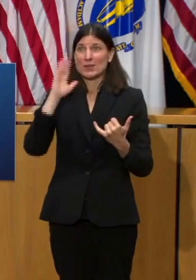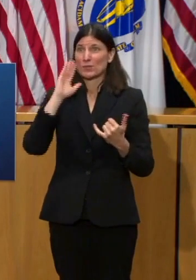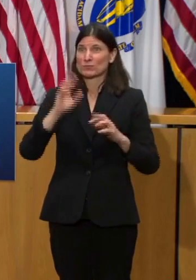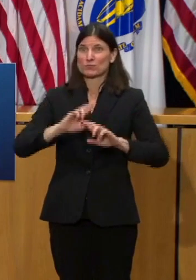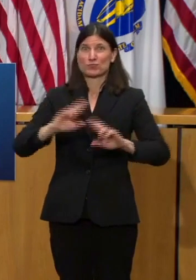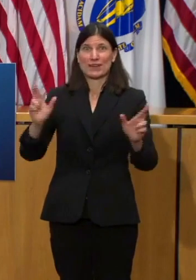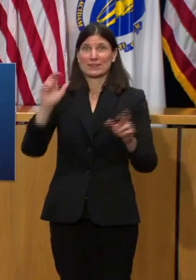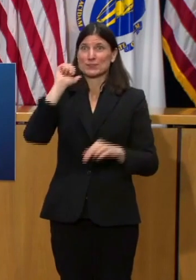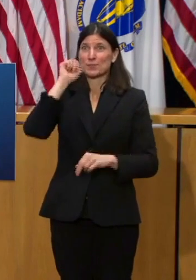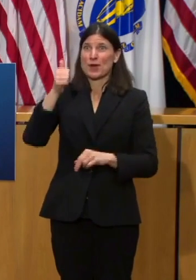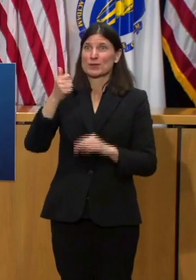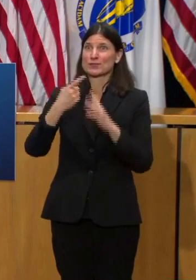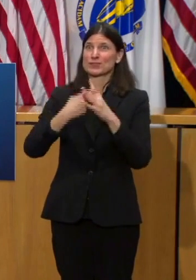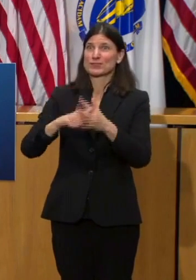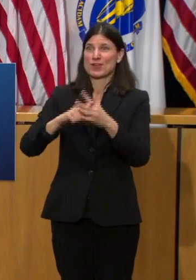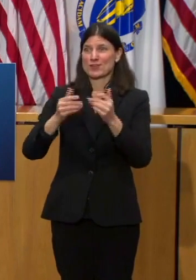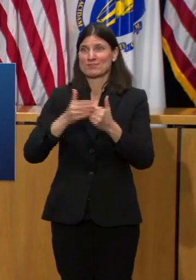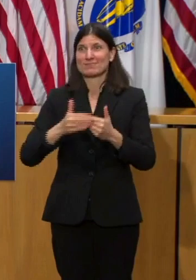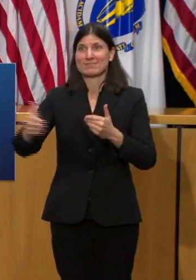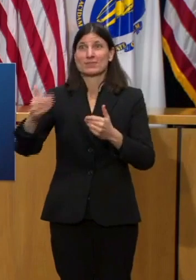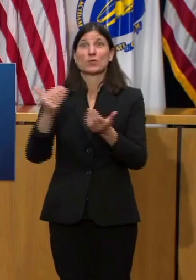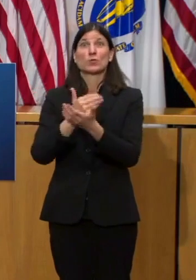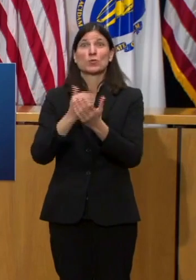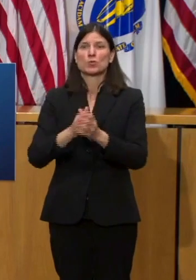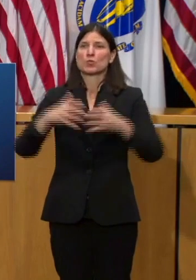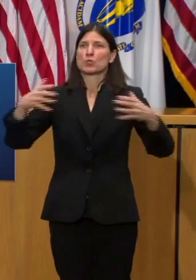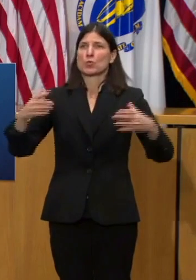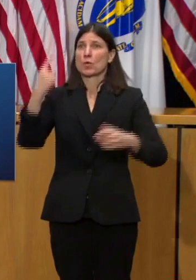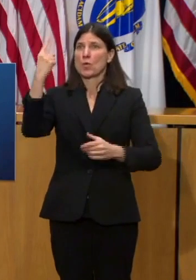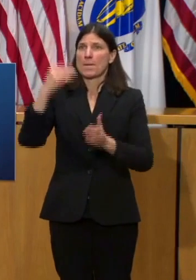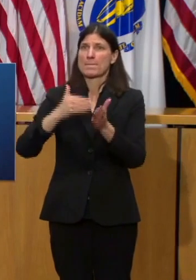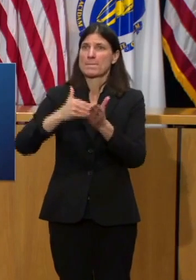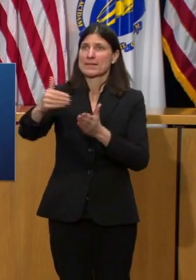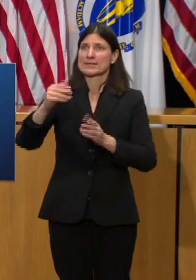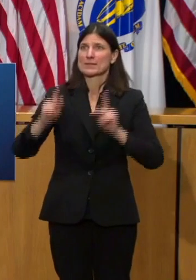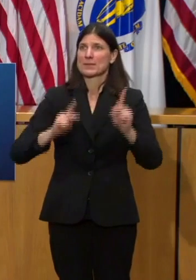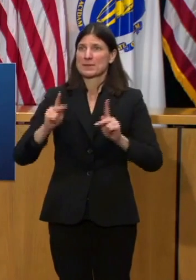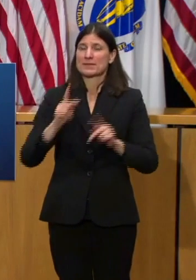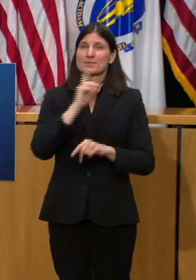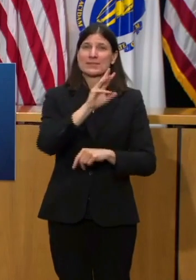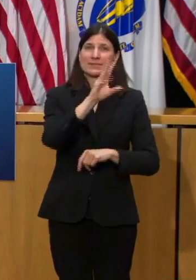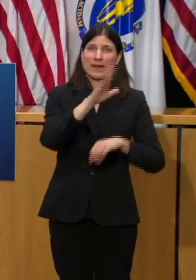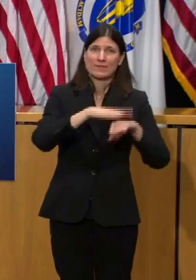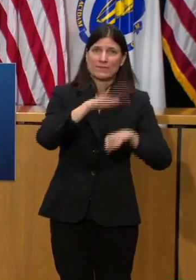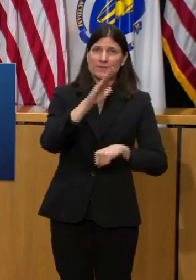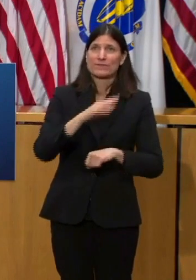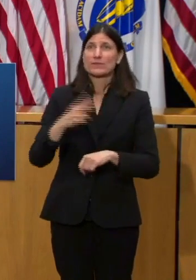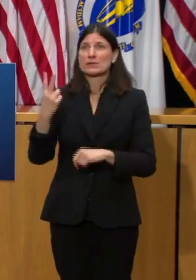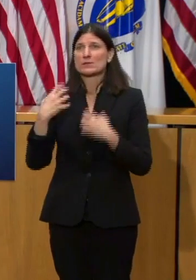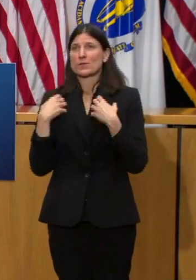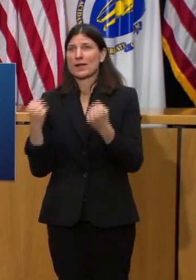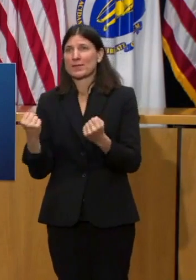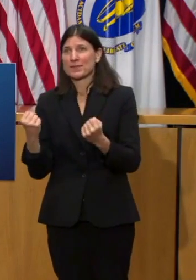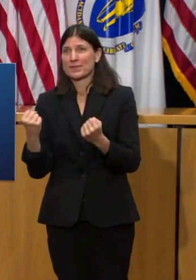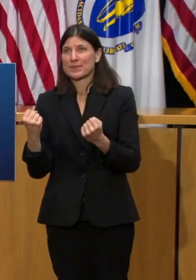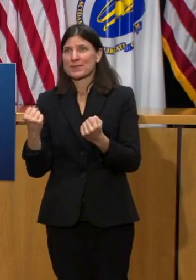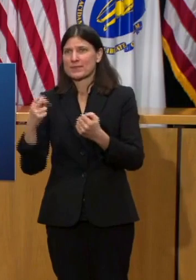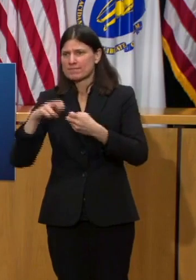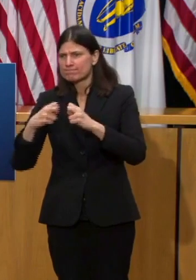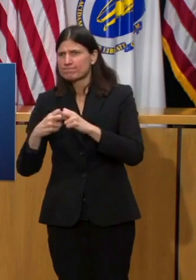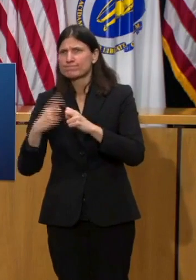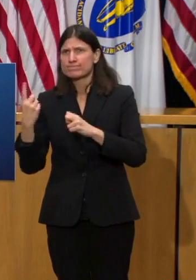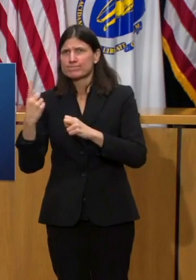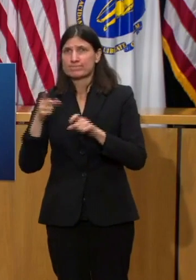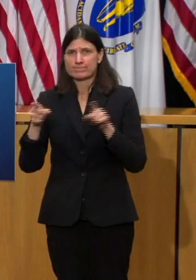new individuals will become eligible for vaccines. The allocation Massachusetts receives each week from the federal government